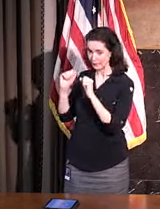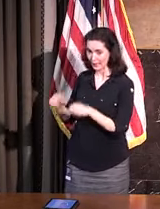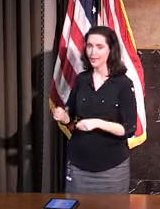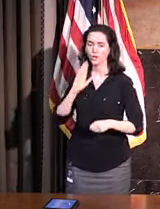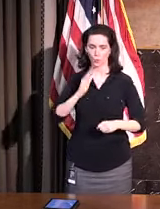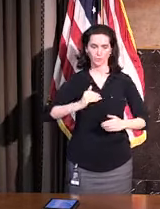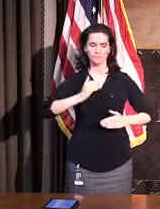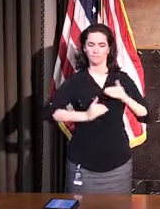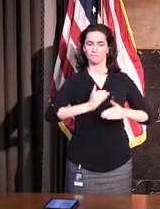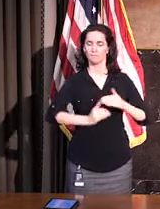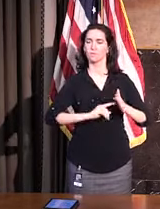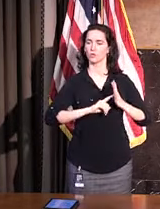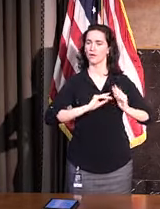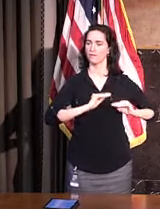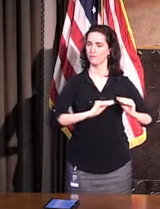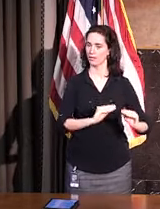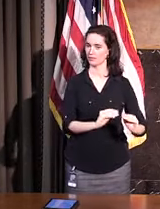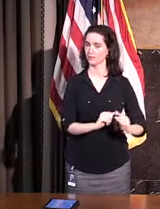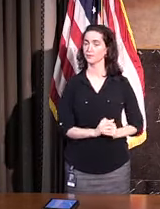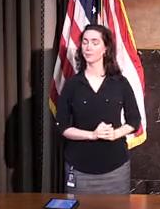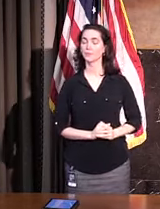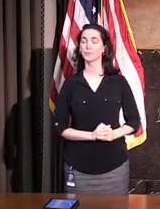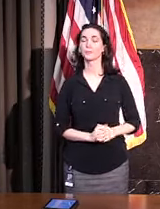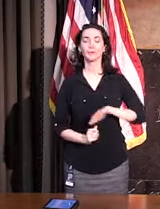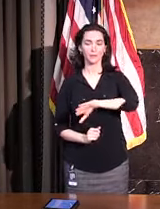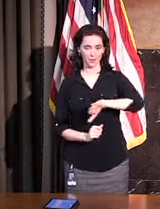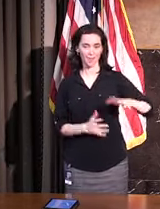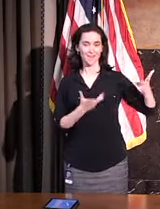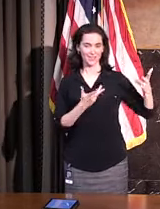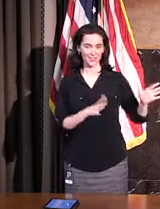can. So back to COVID,